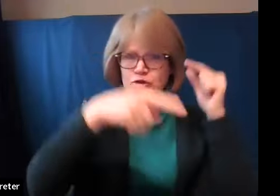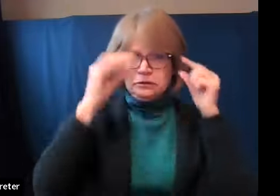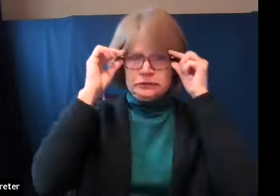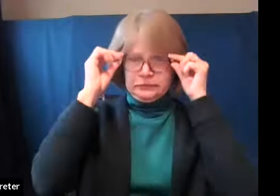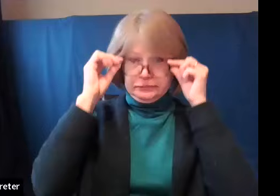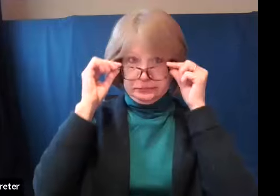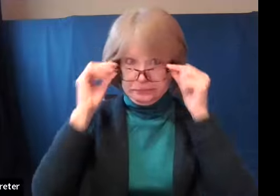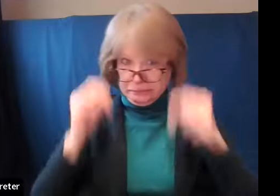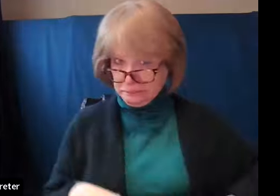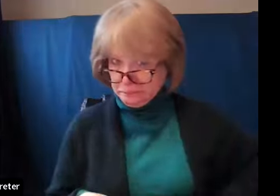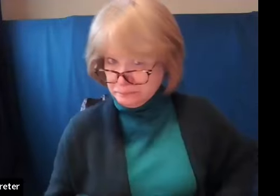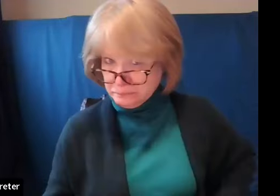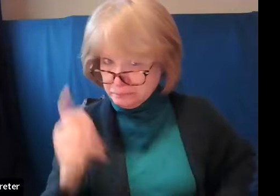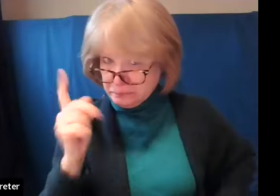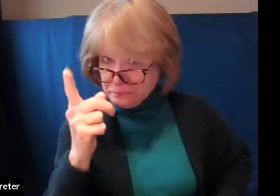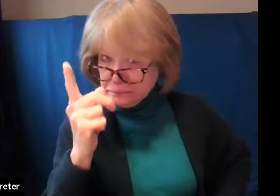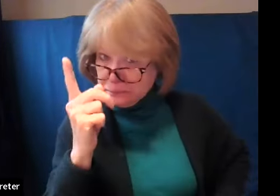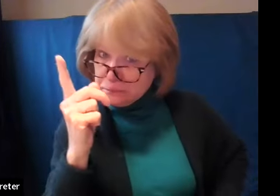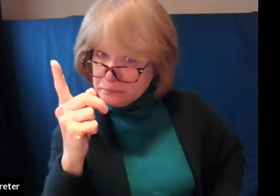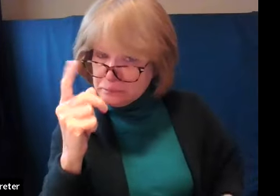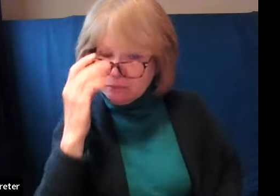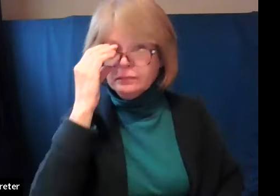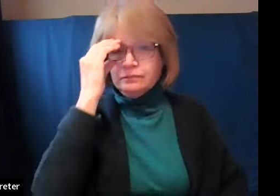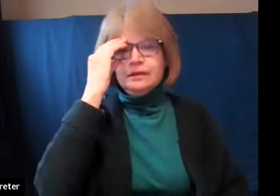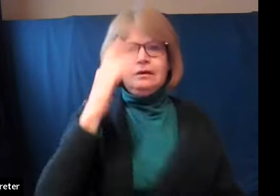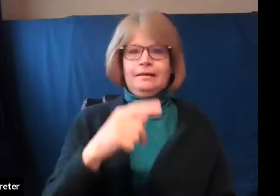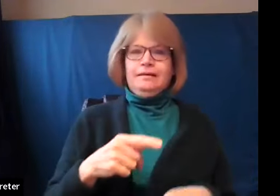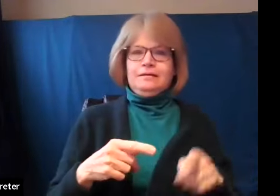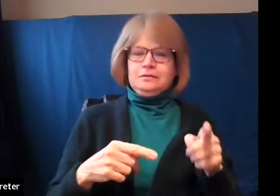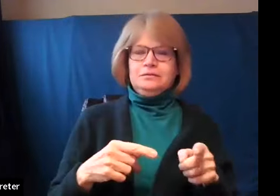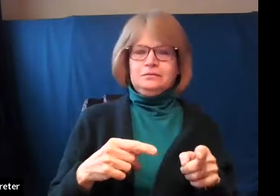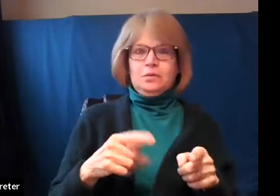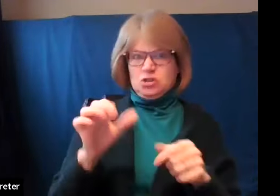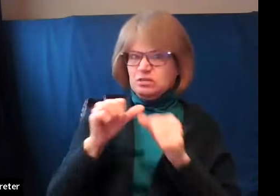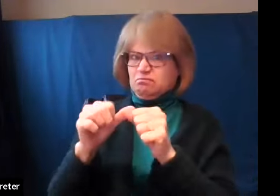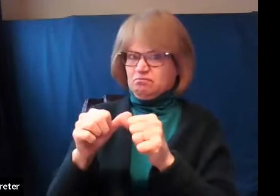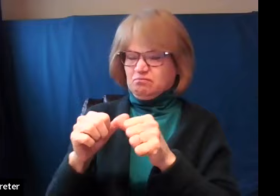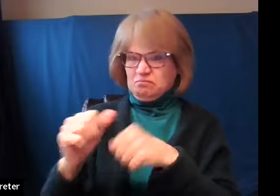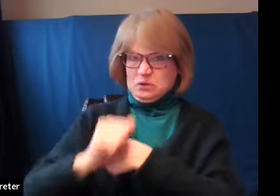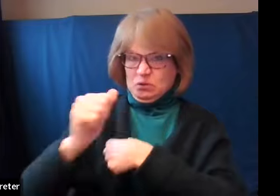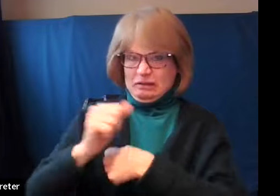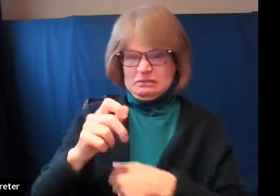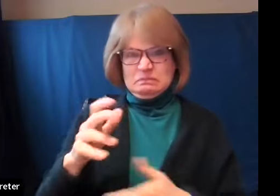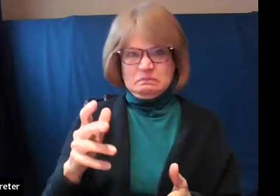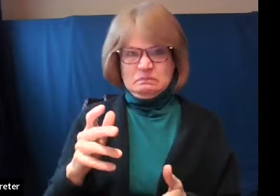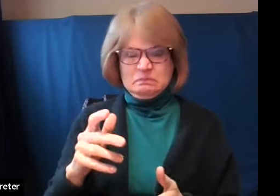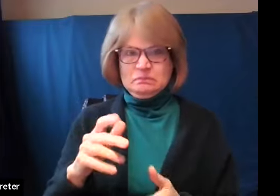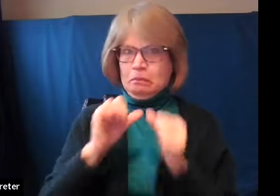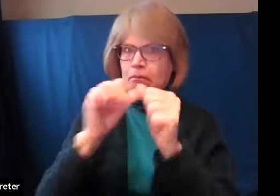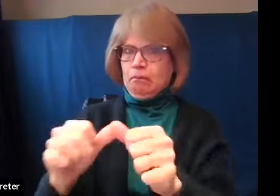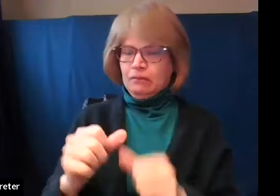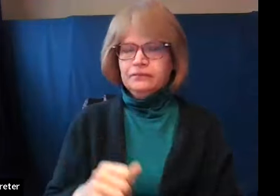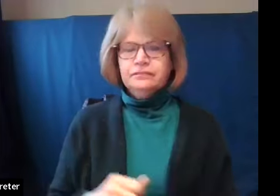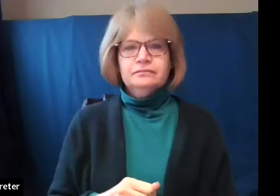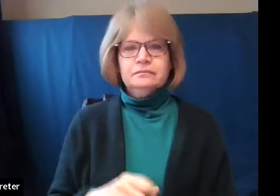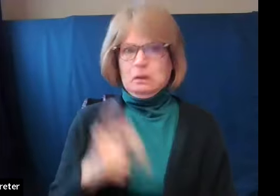glasses. She intimidated them as young Sunday school students and maintained that threatening stance decades later. You